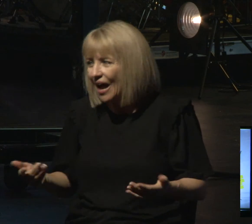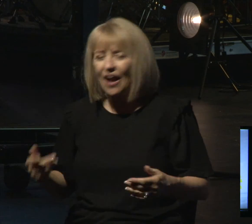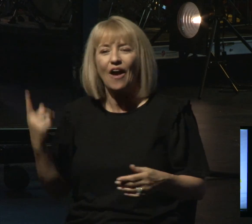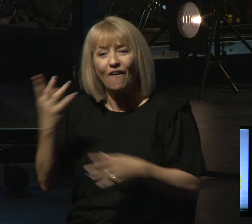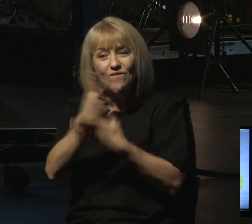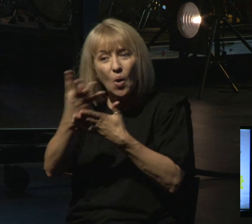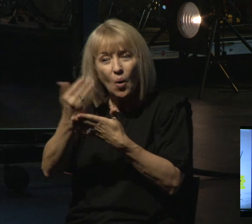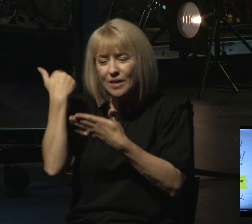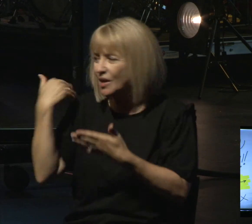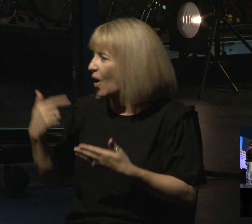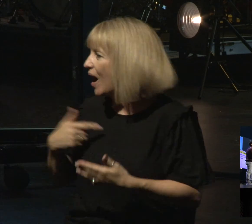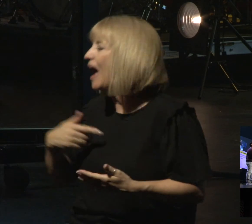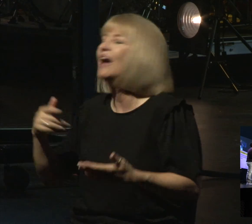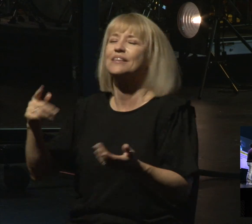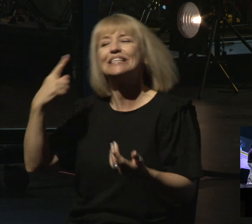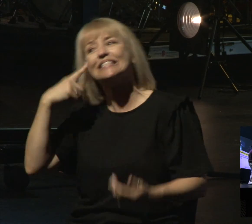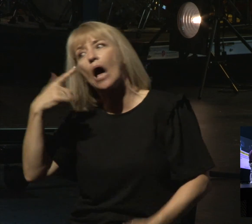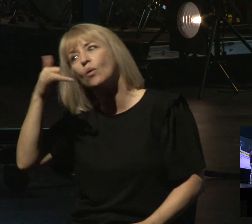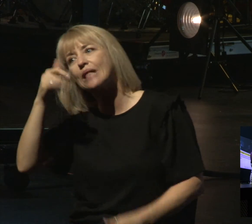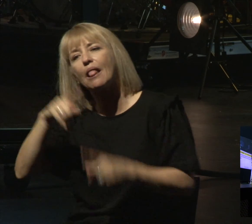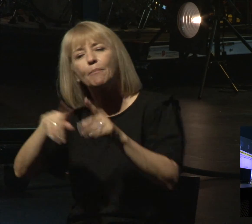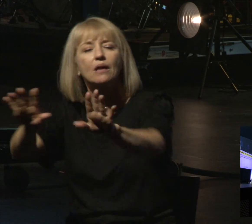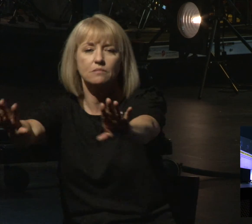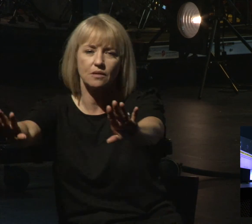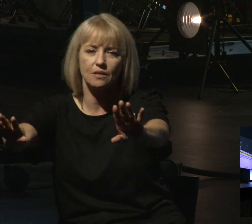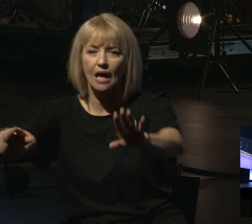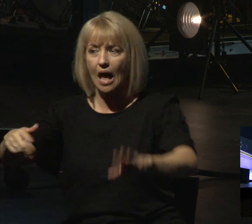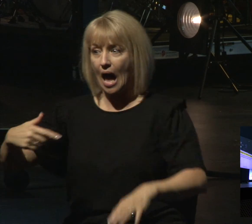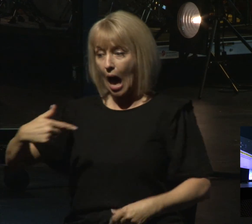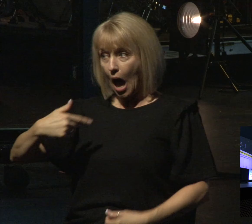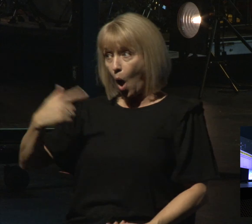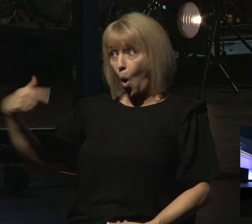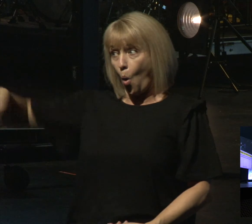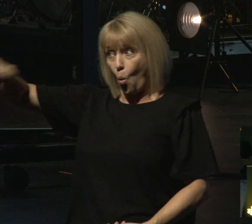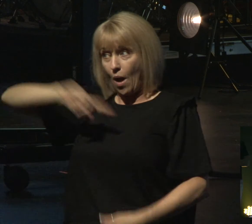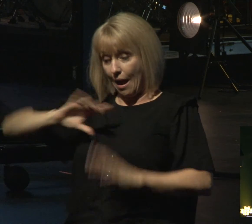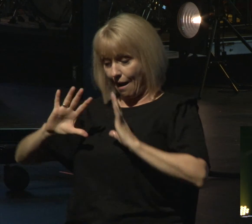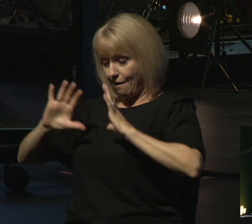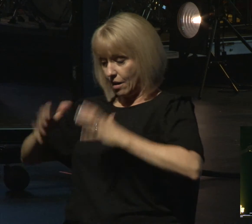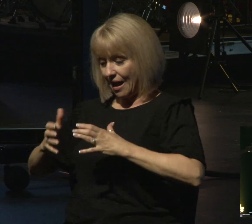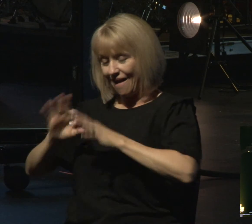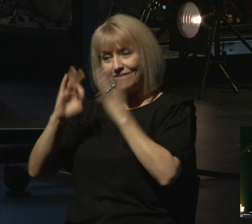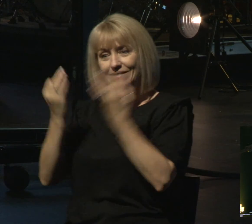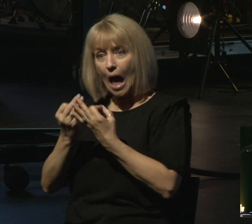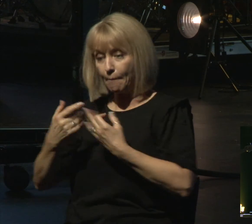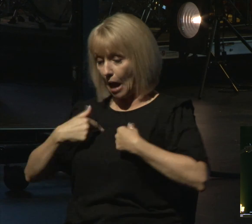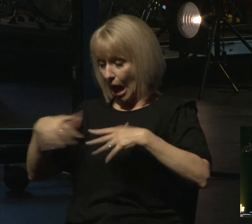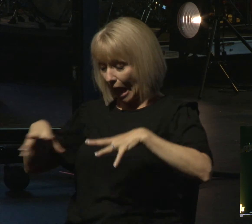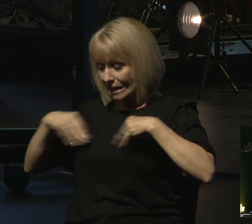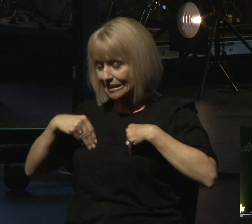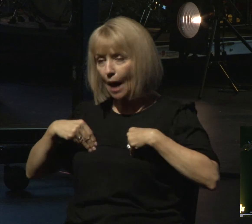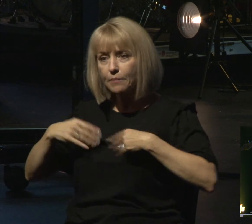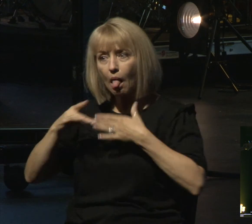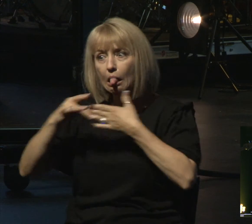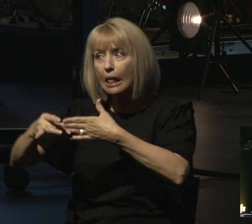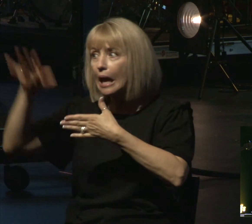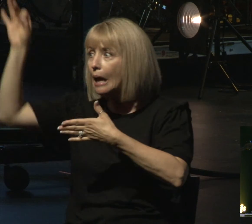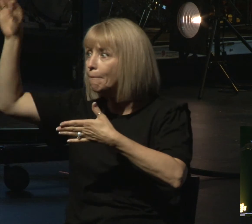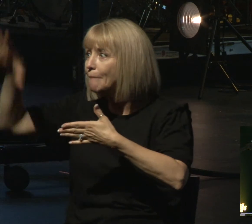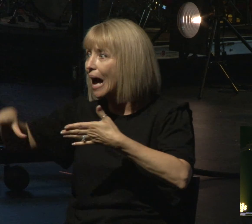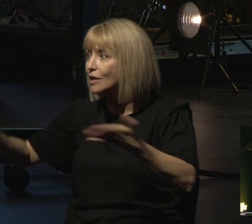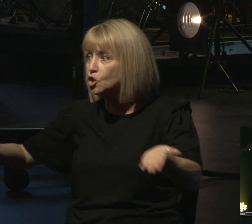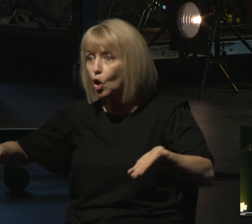Like things still exist, but I gotta let you know, but before we said yes to Jesus about this position of being lead pastor over our